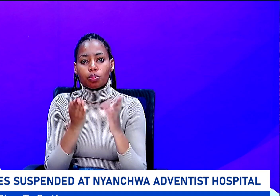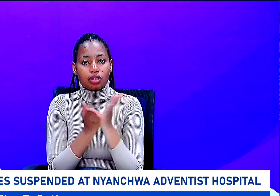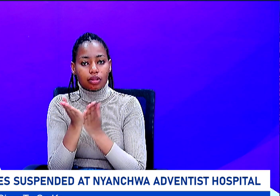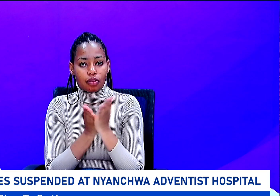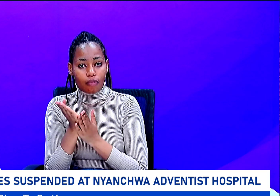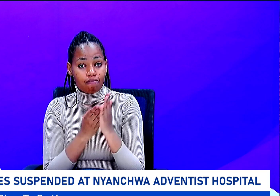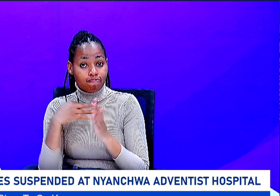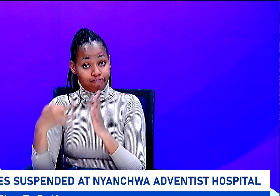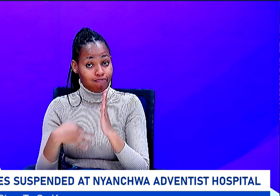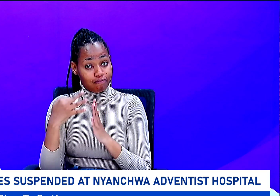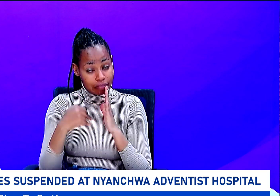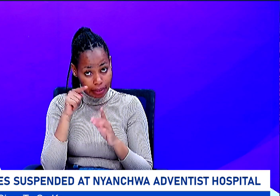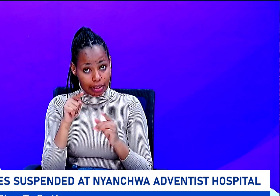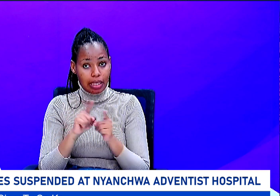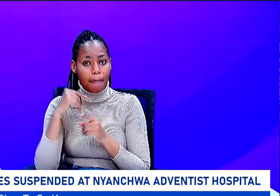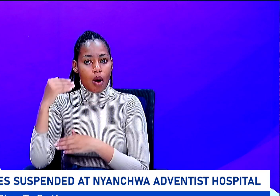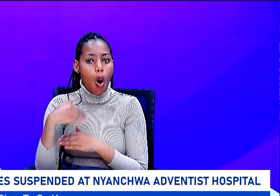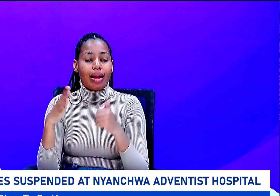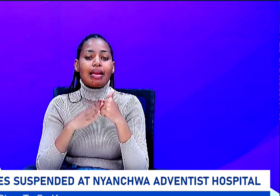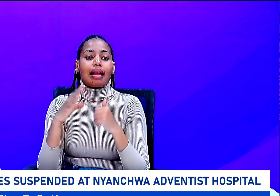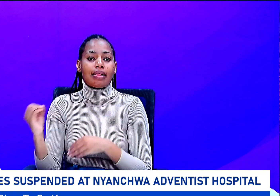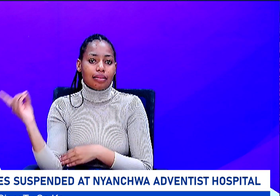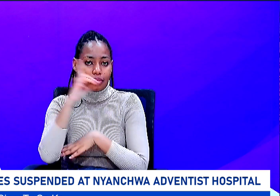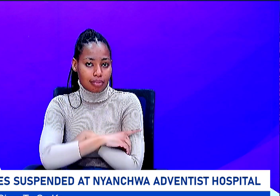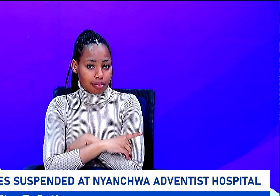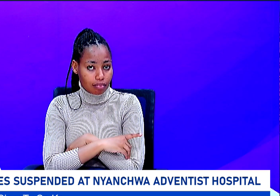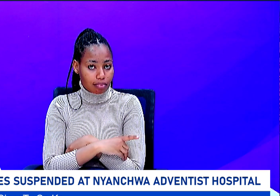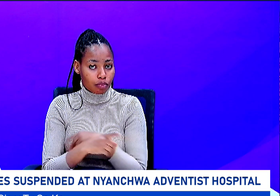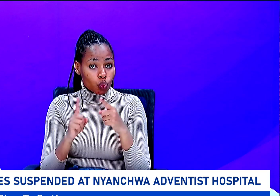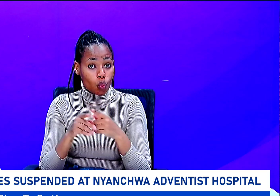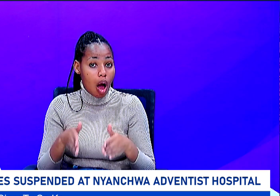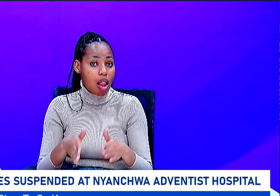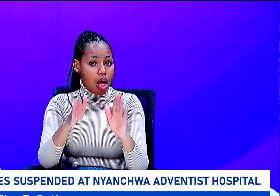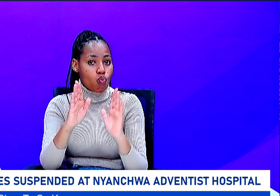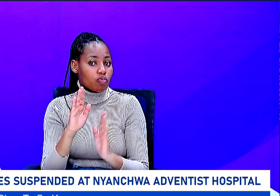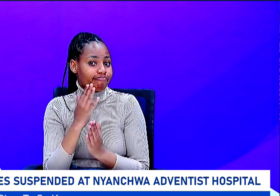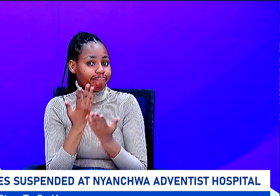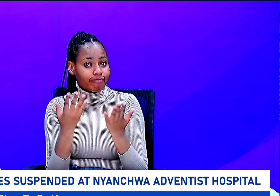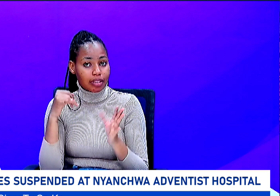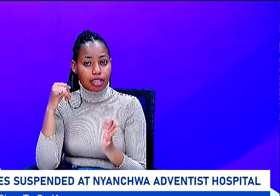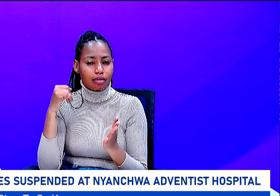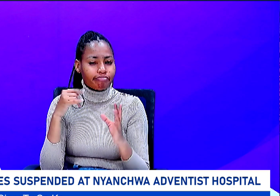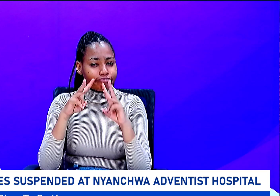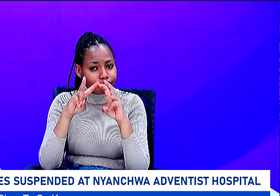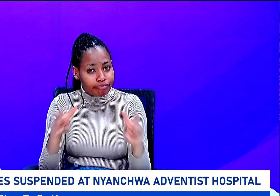SHA-related services at the facility for a period of 90 days to allow a